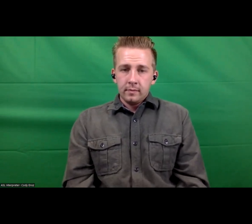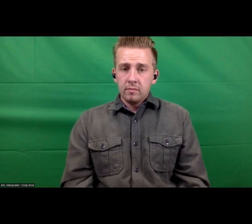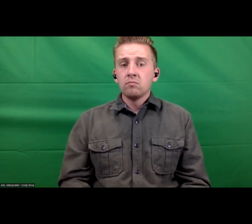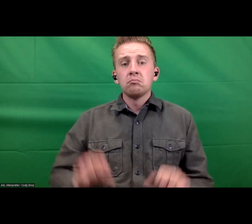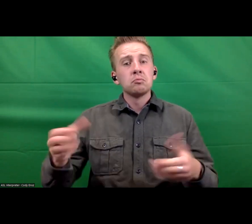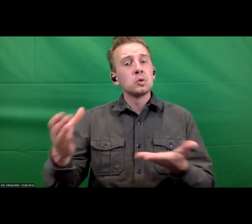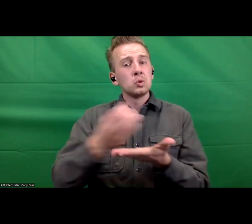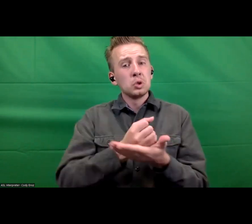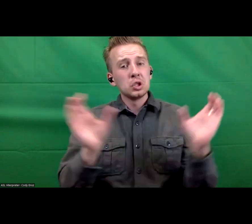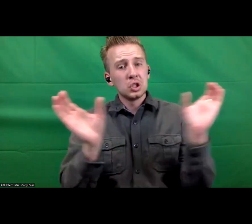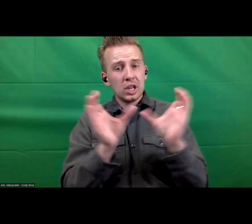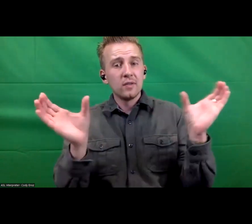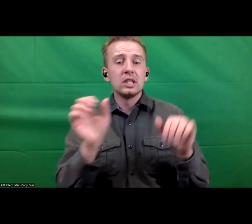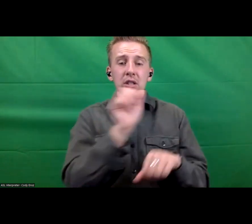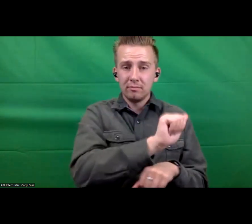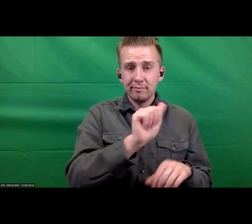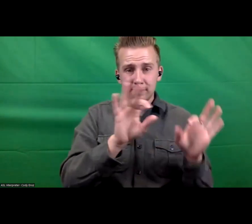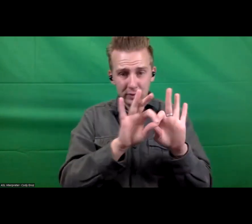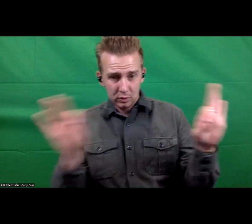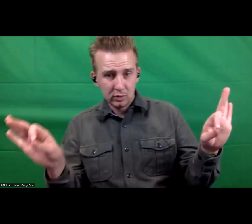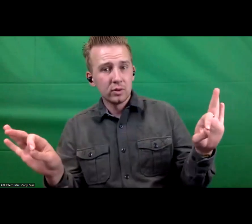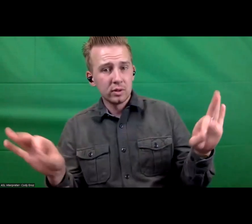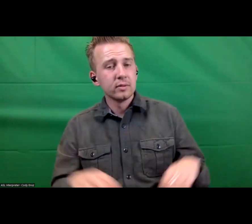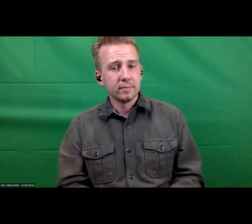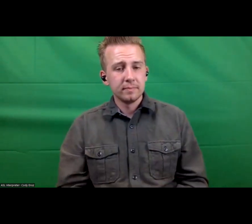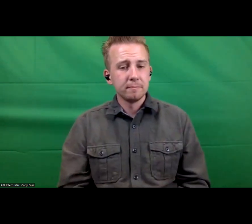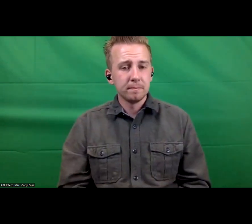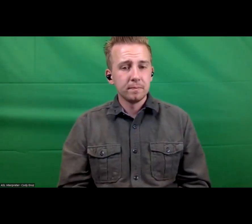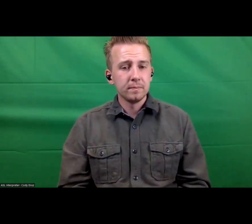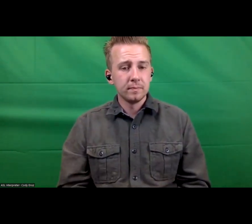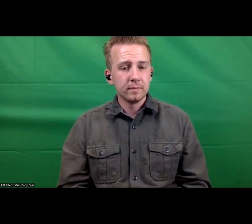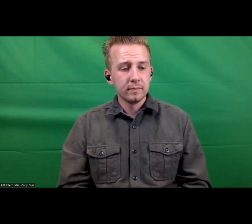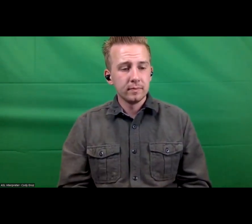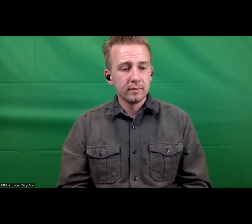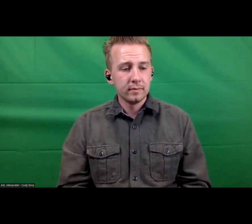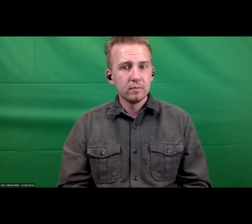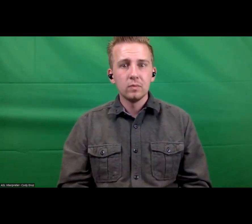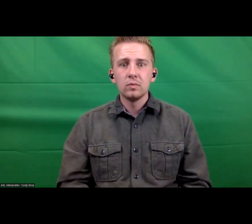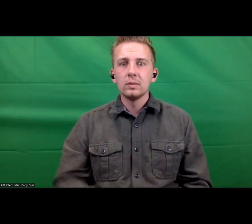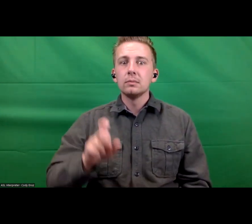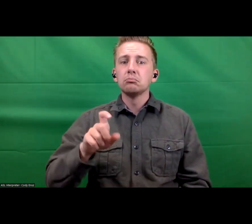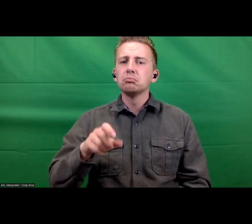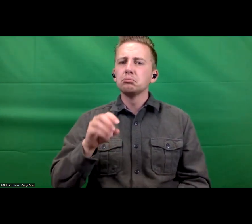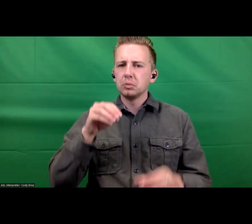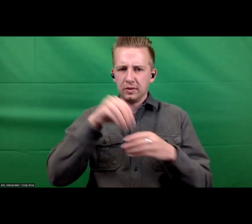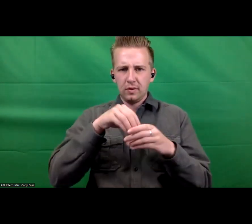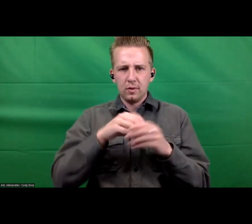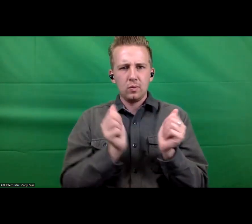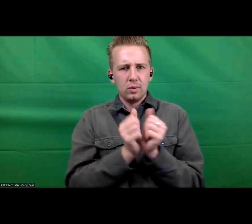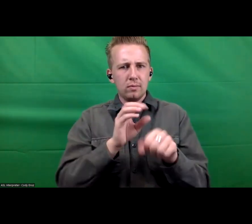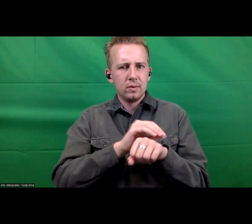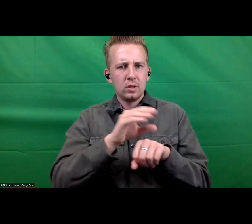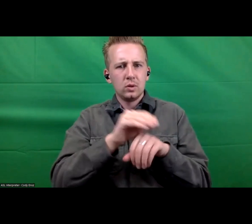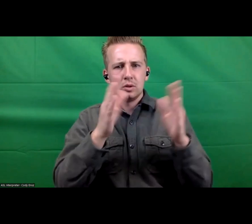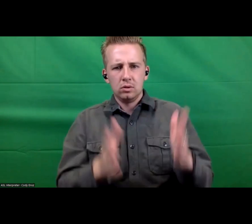or performing transfer to university. I'd like to encourage you to get involved with this pathway and possibly join a student club related to